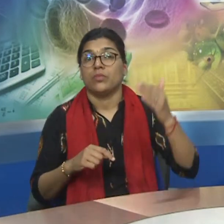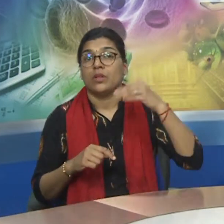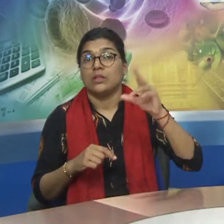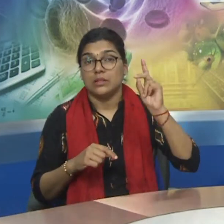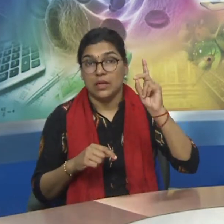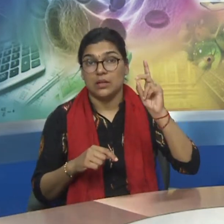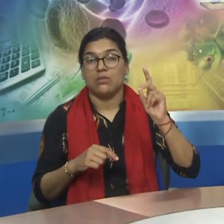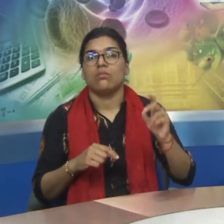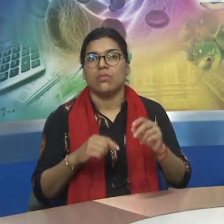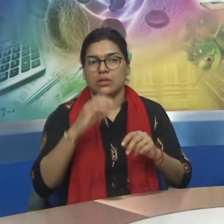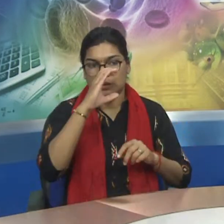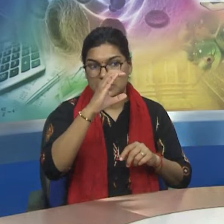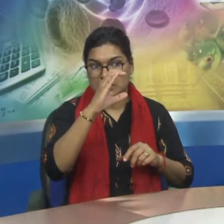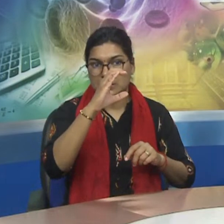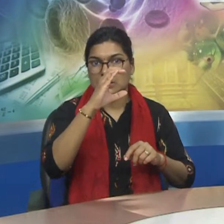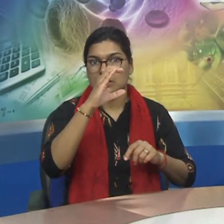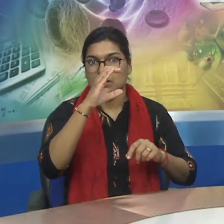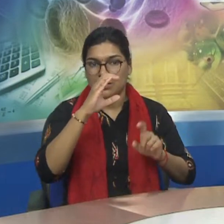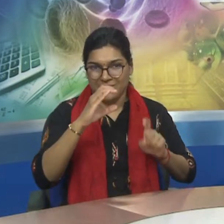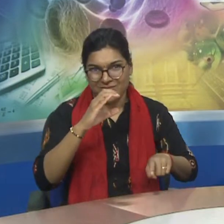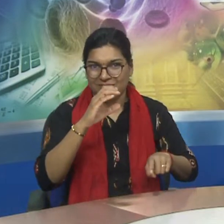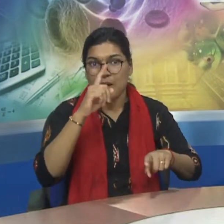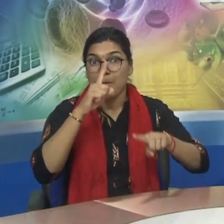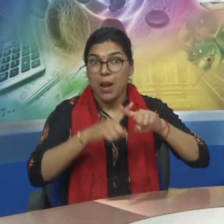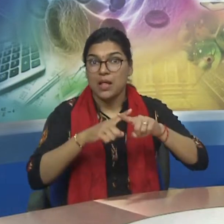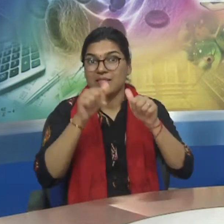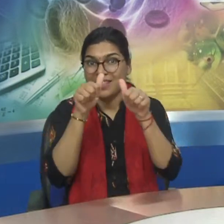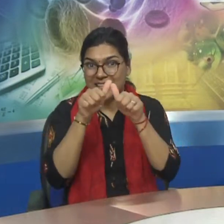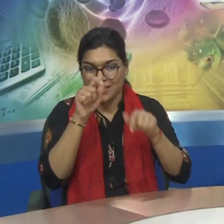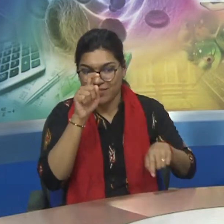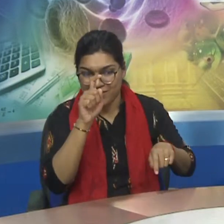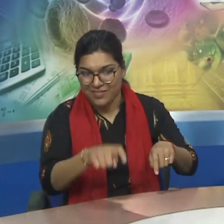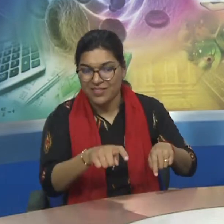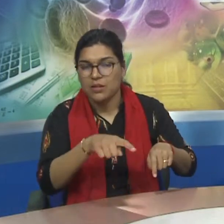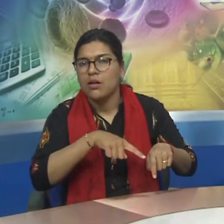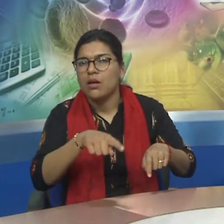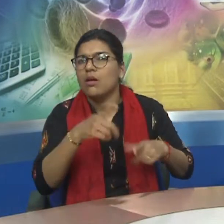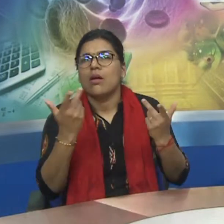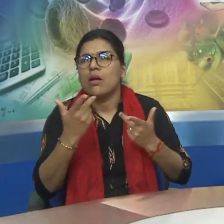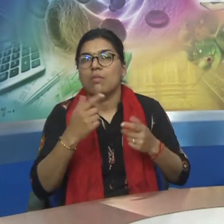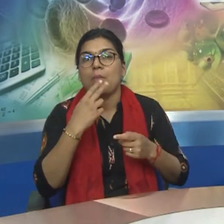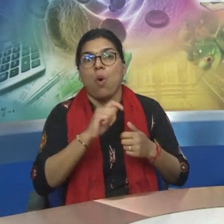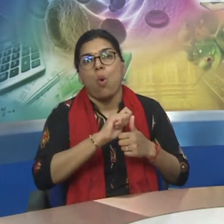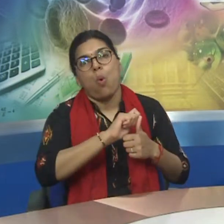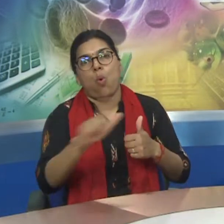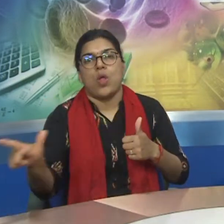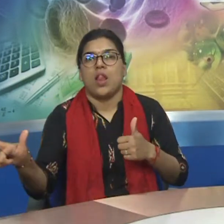our work easily. The second shortcut key is Ctrl plus